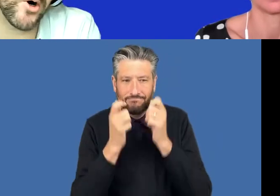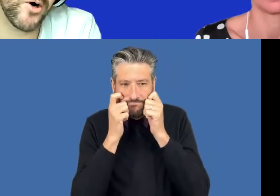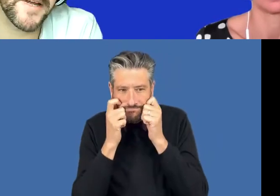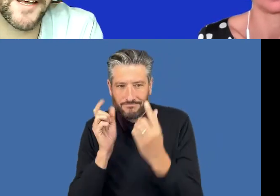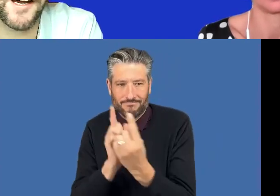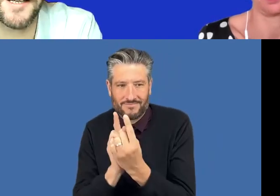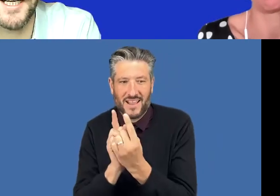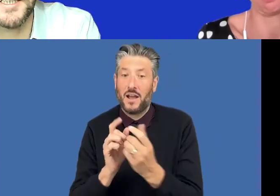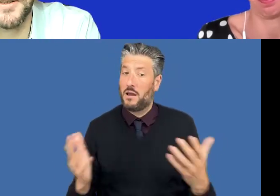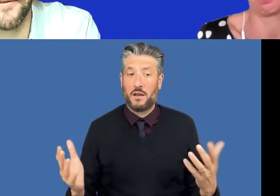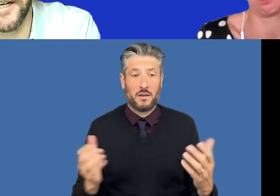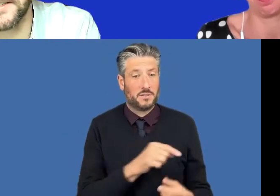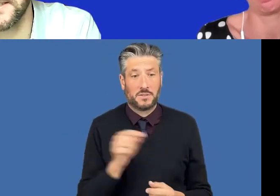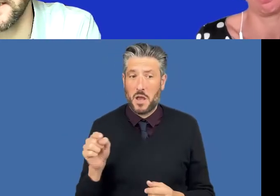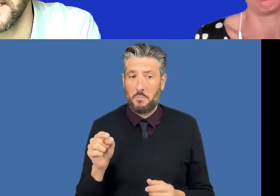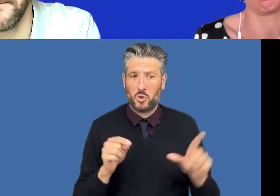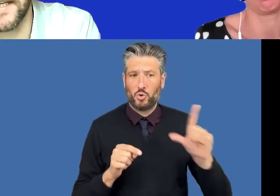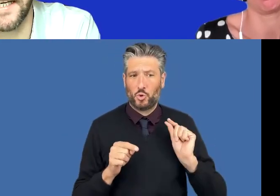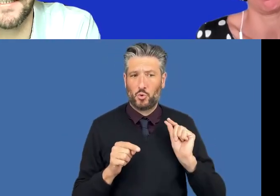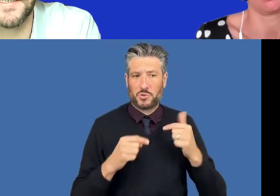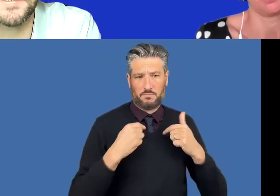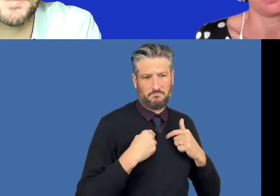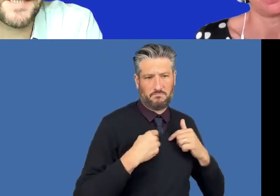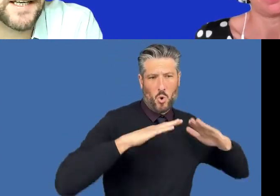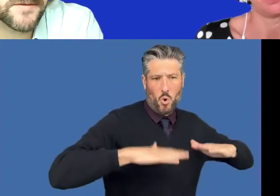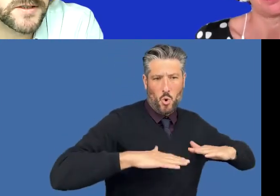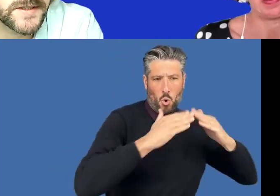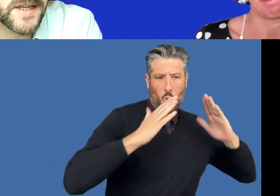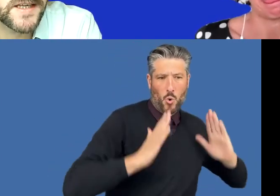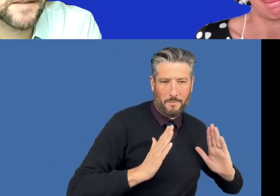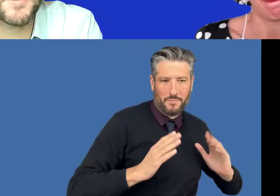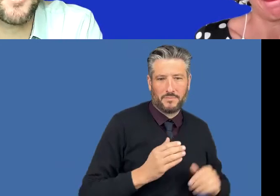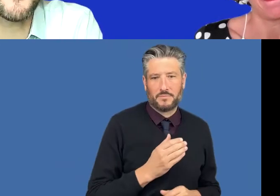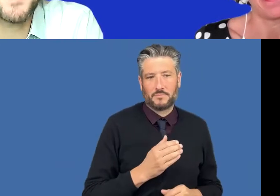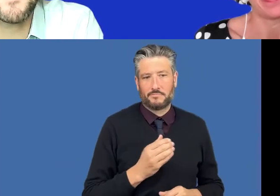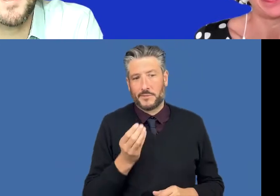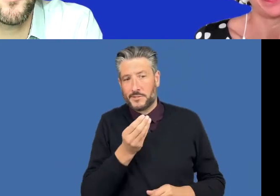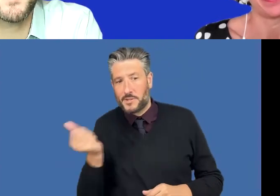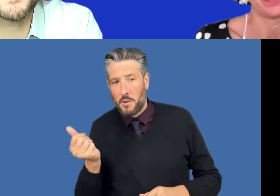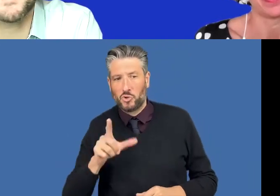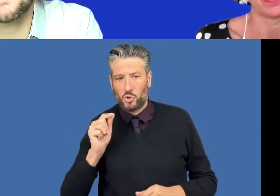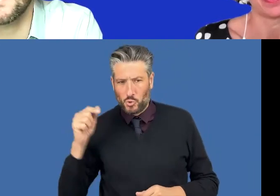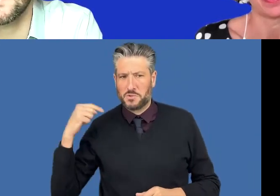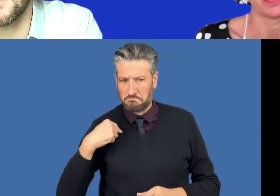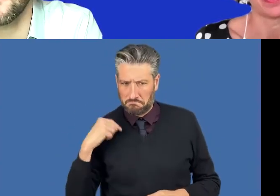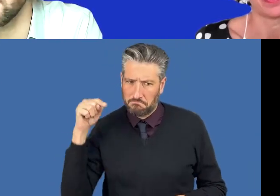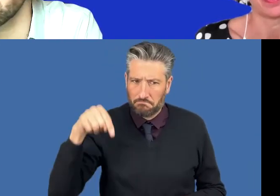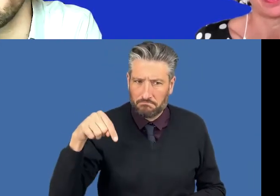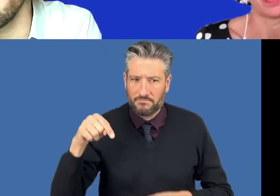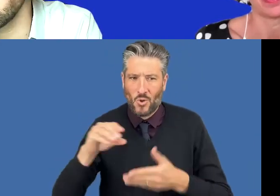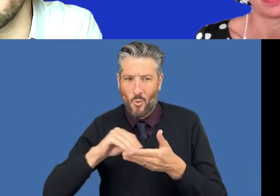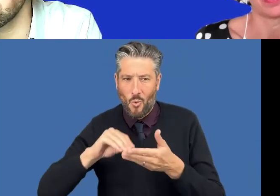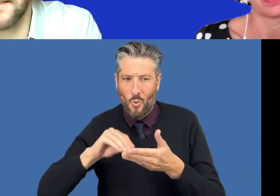work from home and they can't. So it's a very interesting dynamic, and just say that first. because oftentimes telework is seen as kind